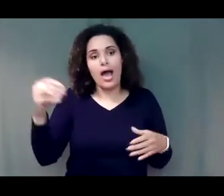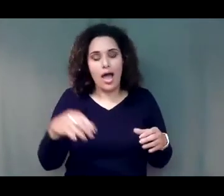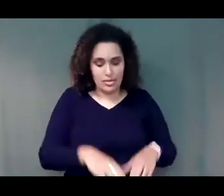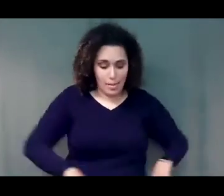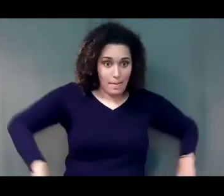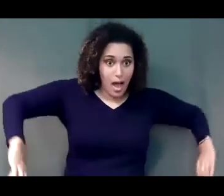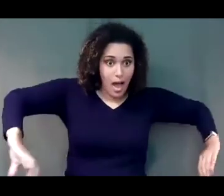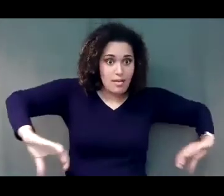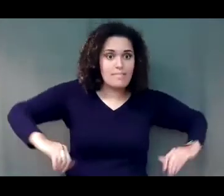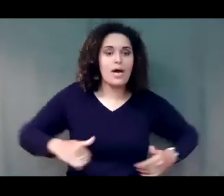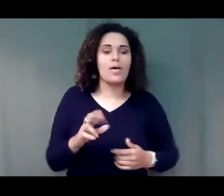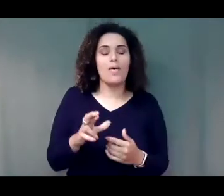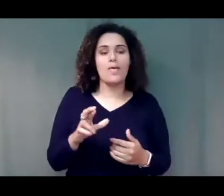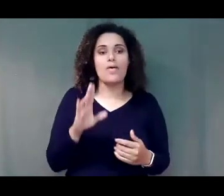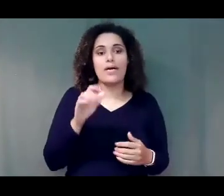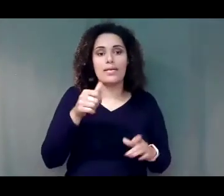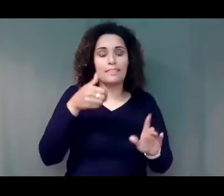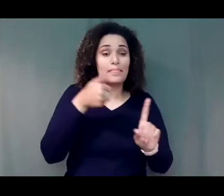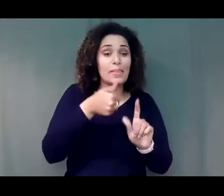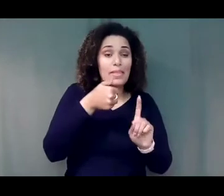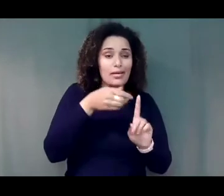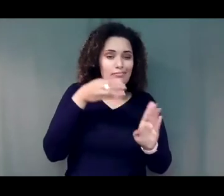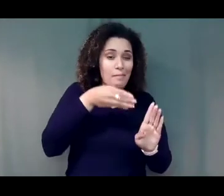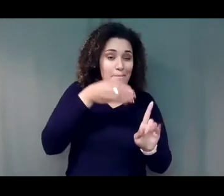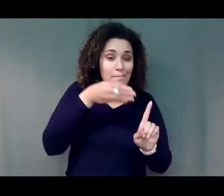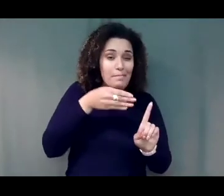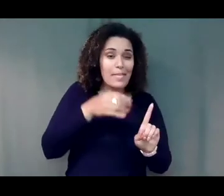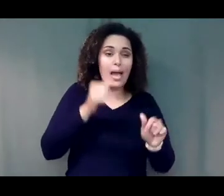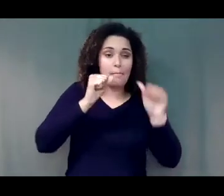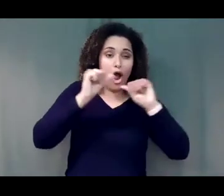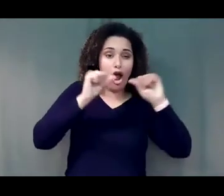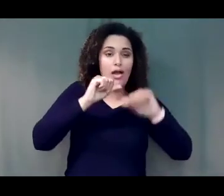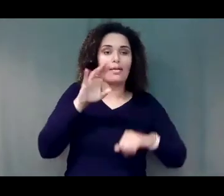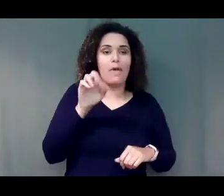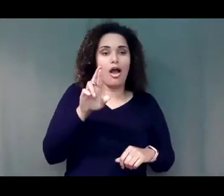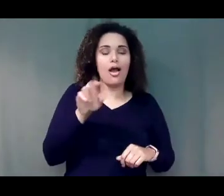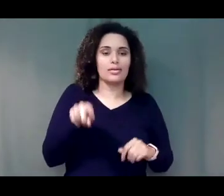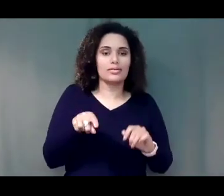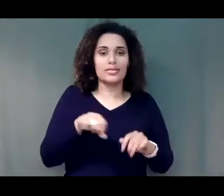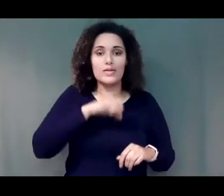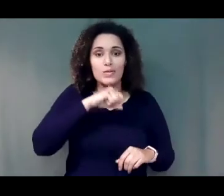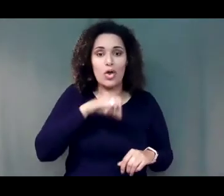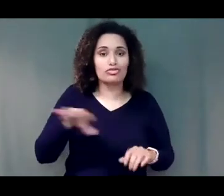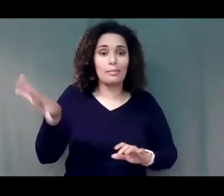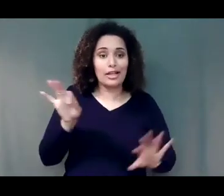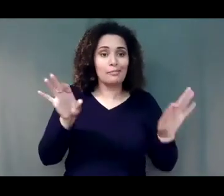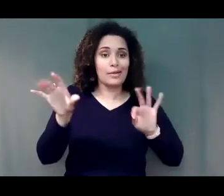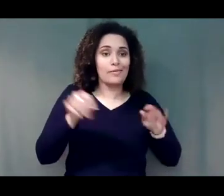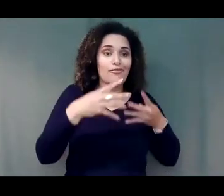along the bottom of the main bar, all of those are stones picked up from out of the vineyard mostly,